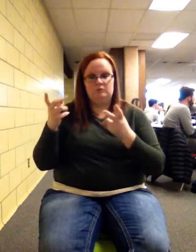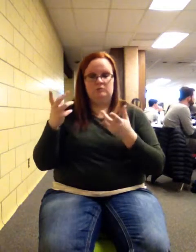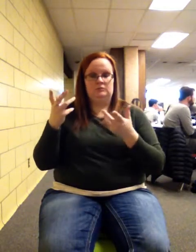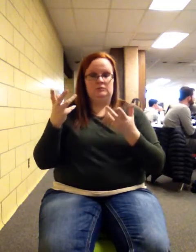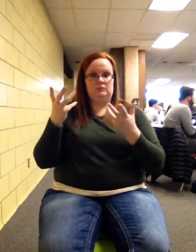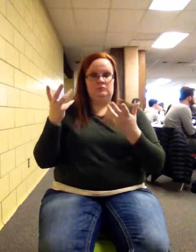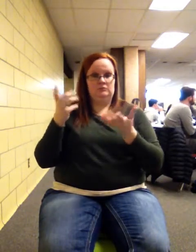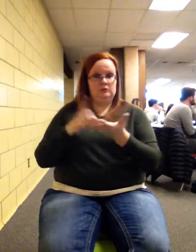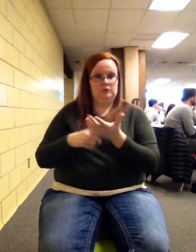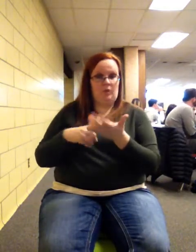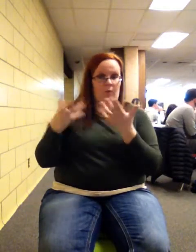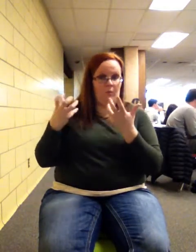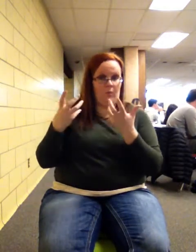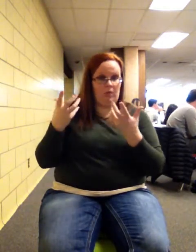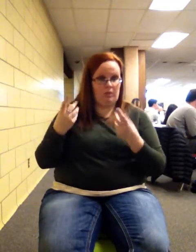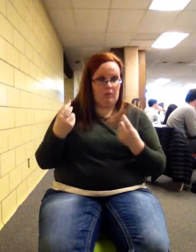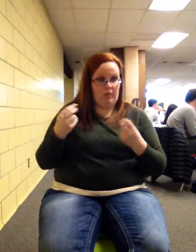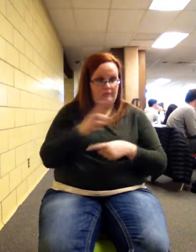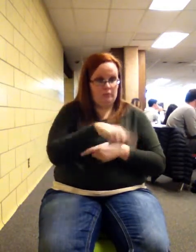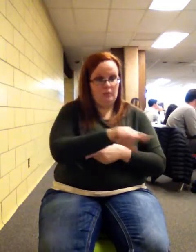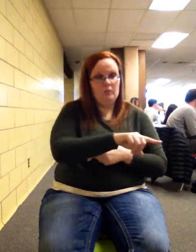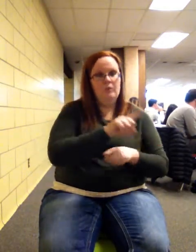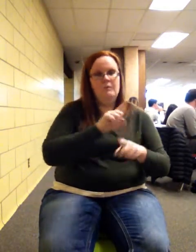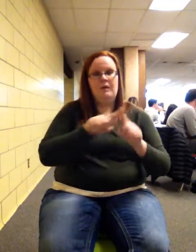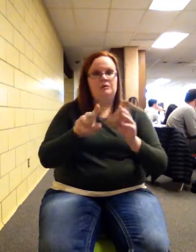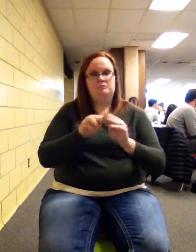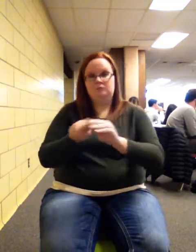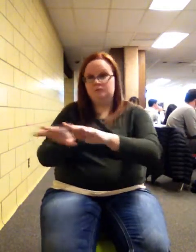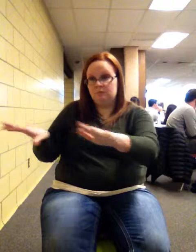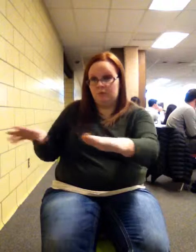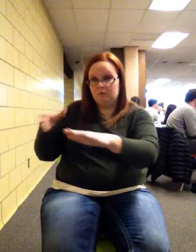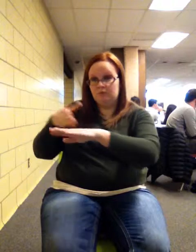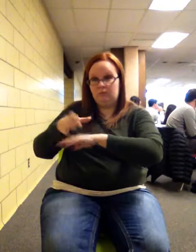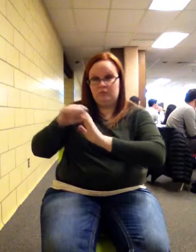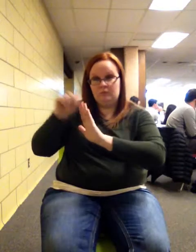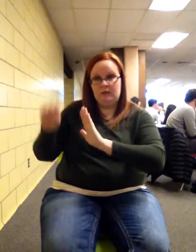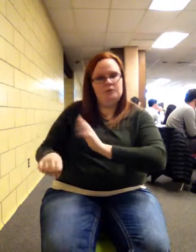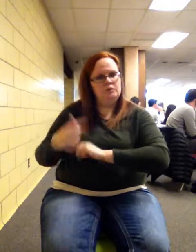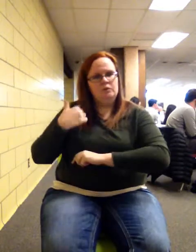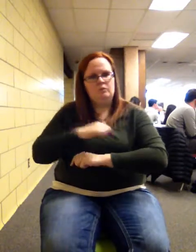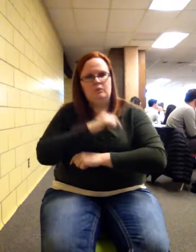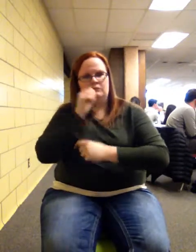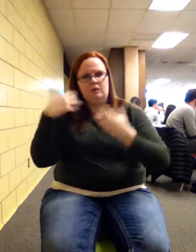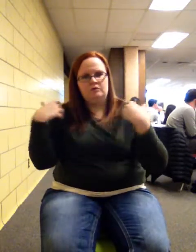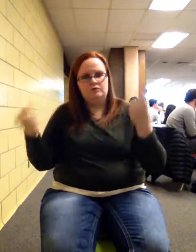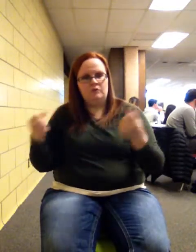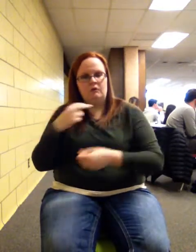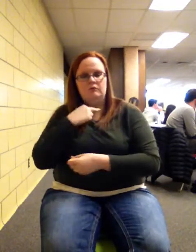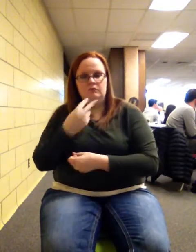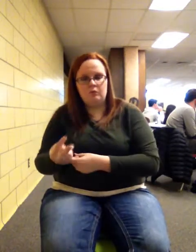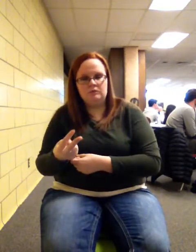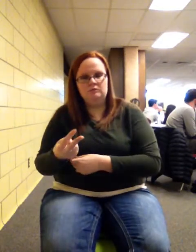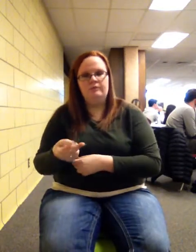as we disperse, we're not as strong of a voice. So now think of that then as opposed to what would happen